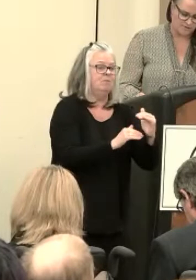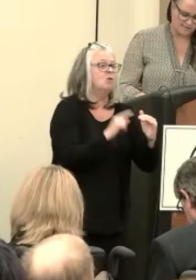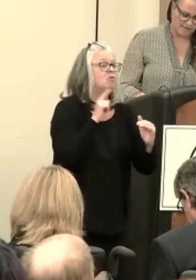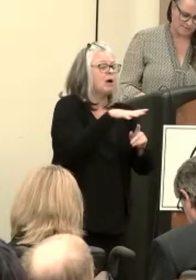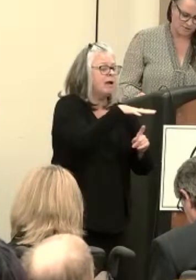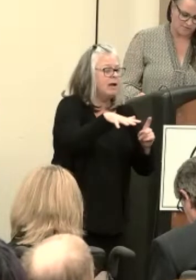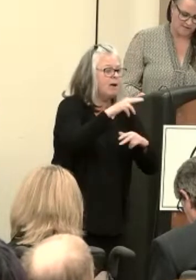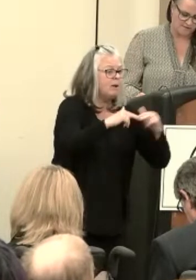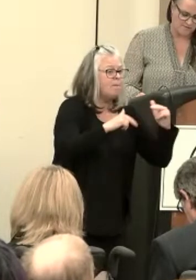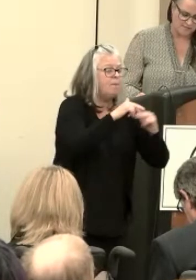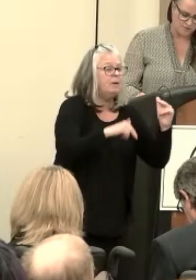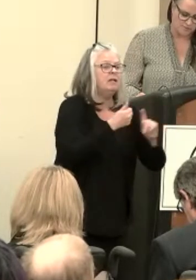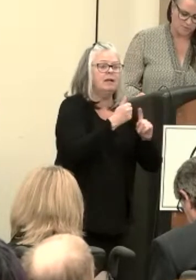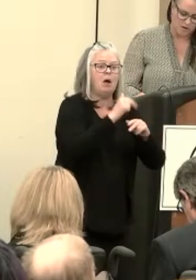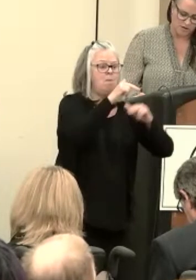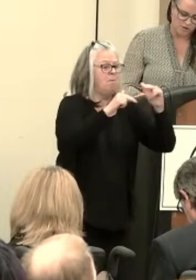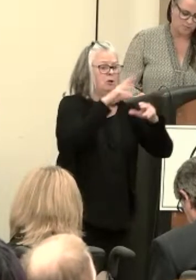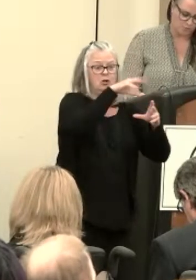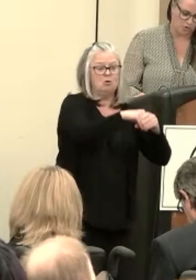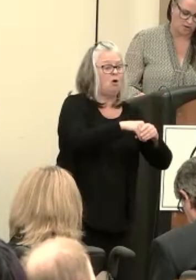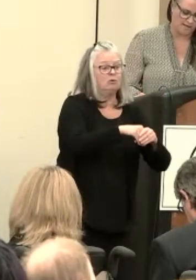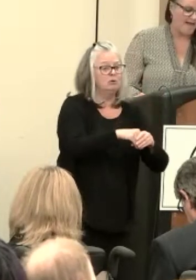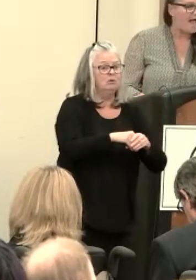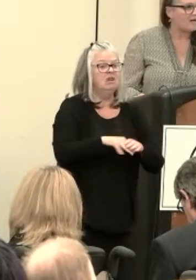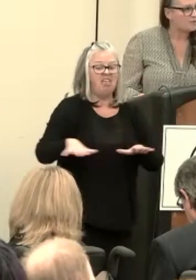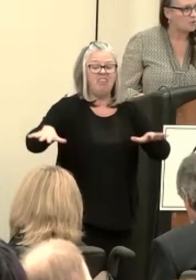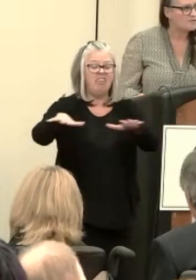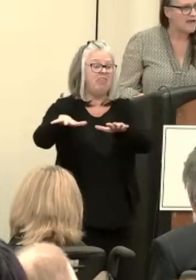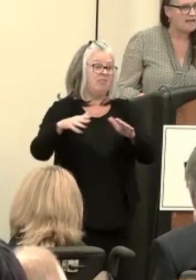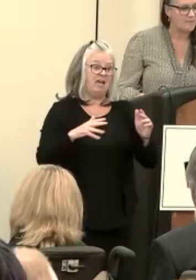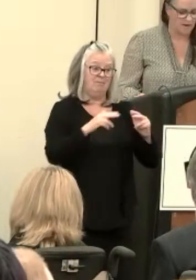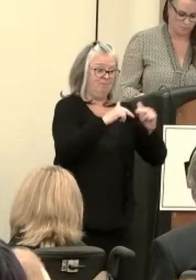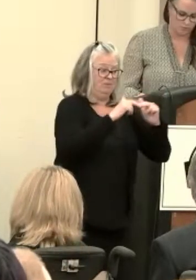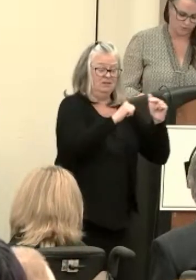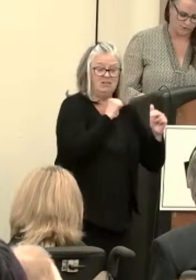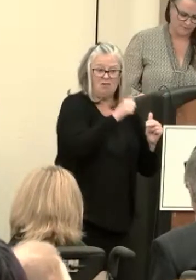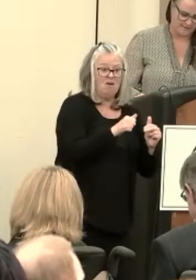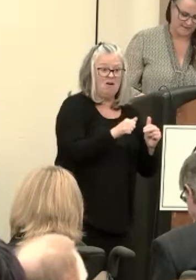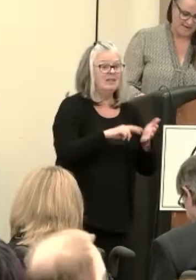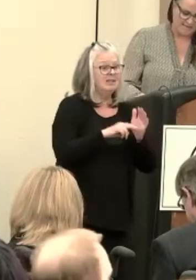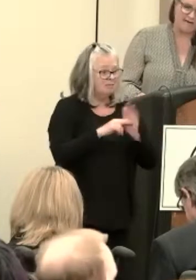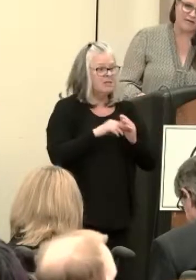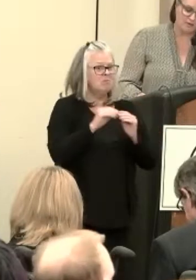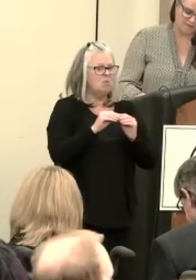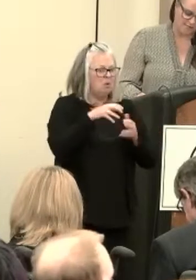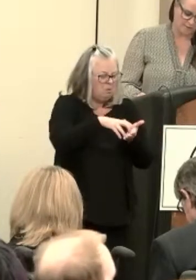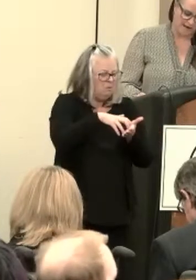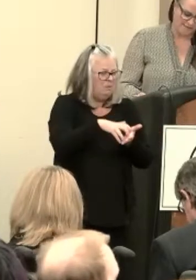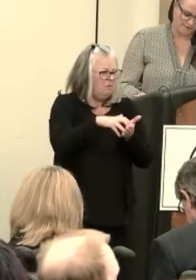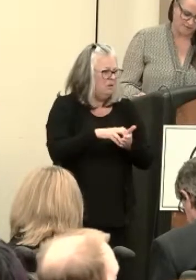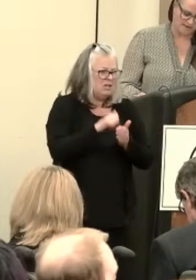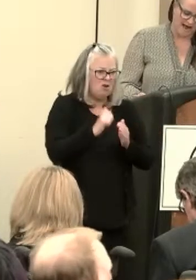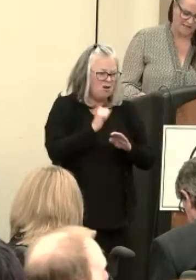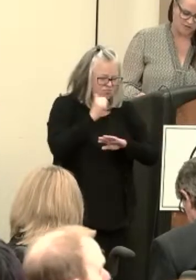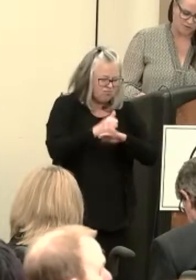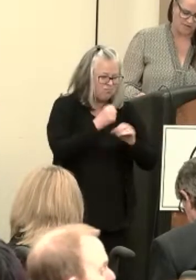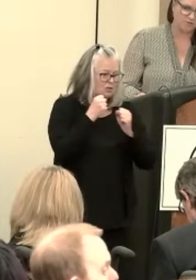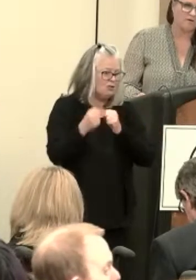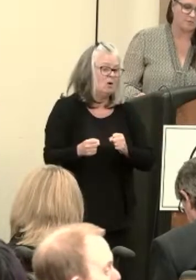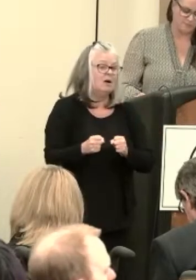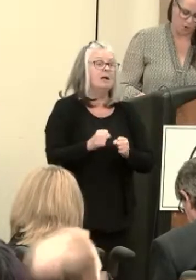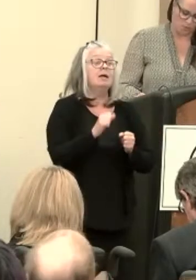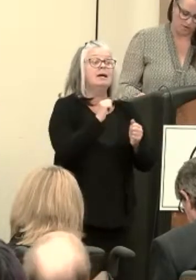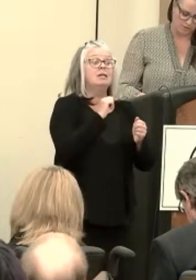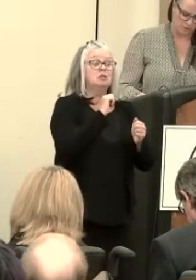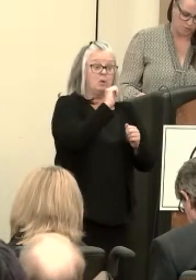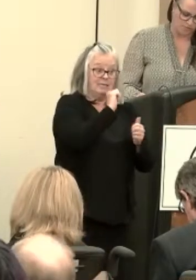failing to establish an effective system to monitor, report on, and enforce AMA rules. 10 years after the passage of the Act, a